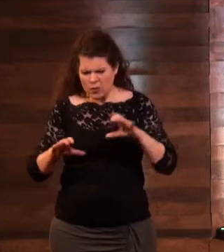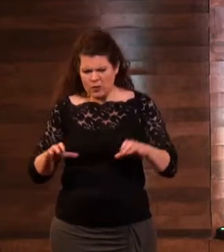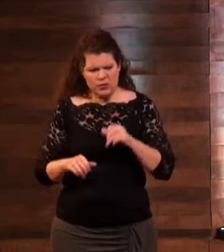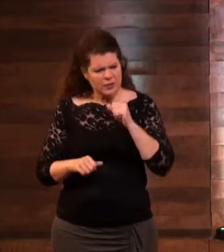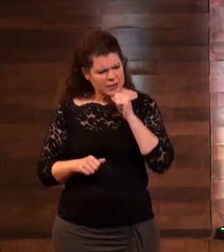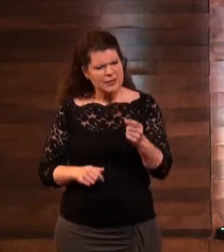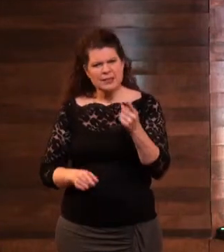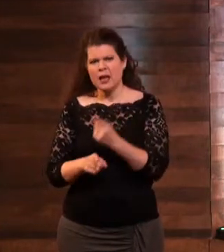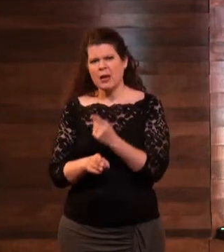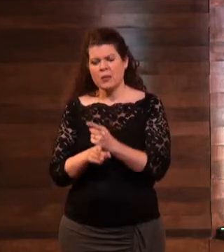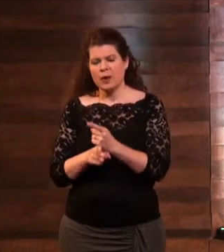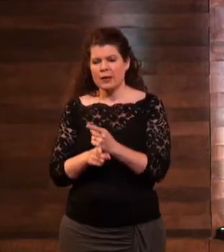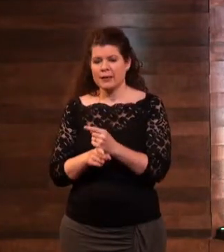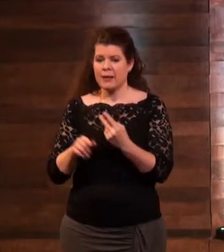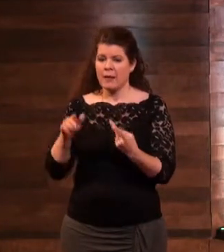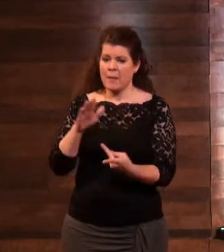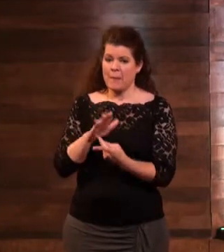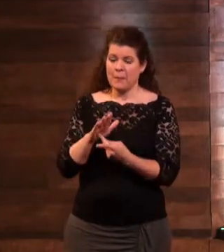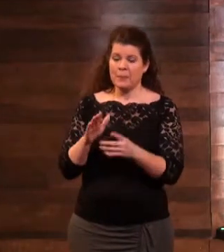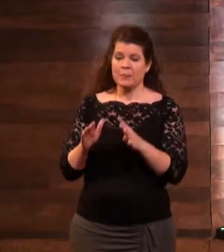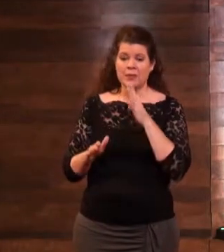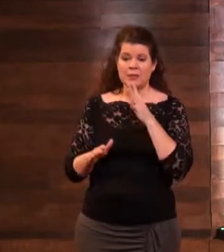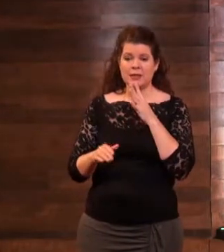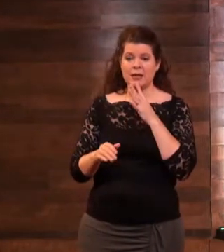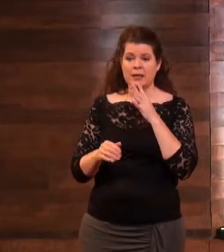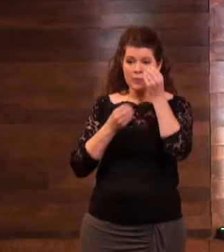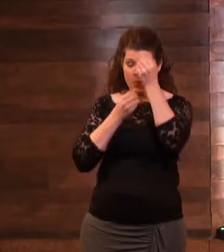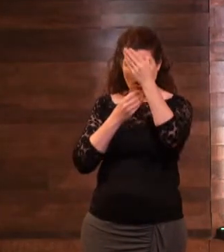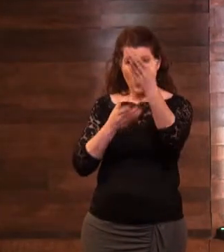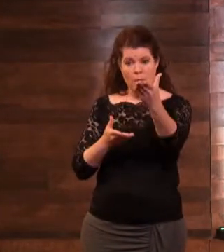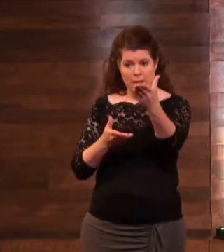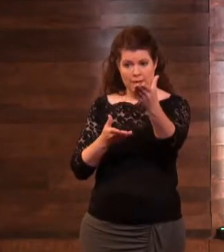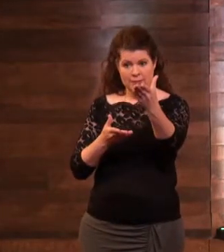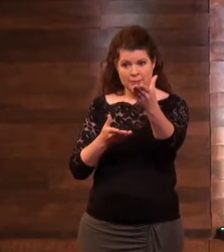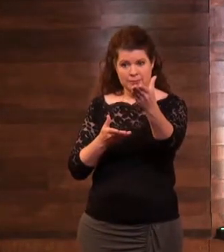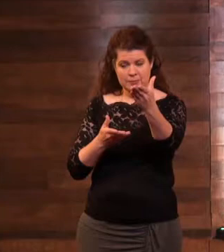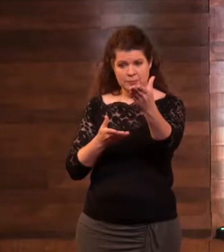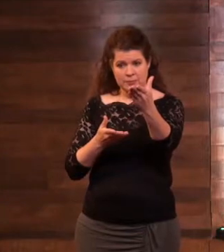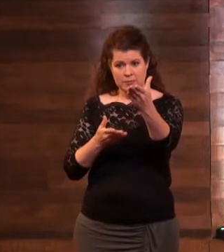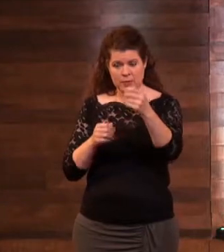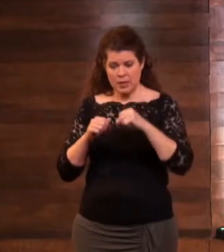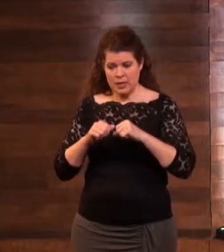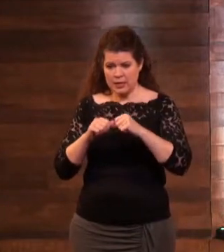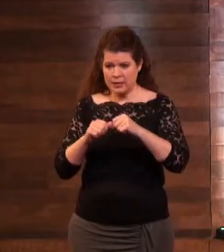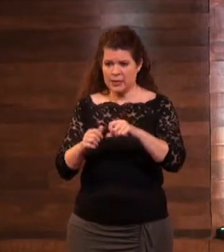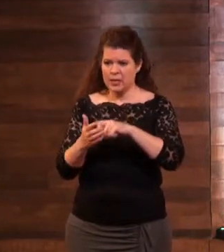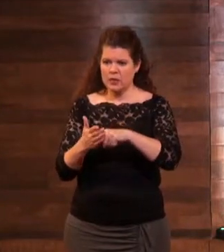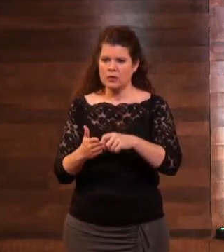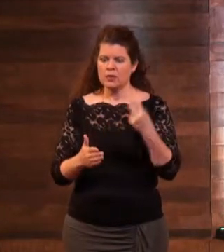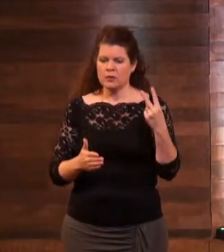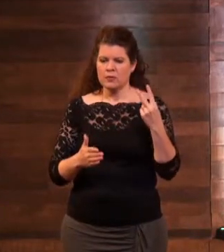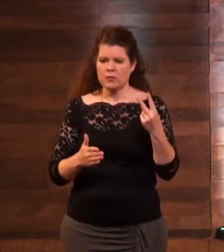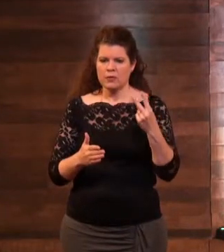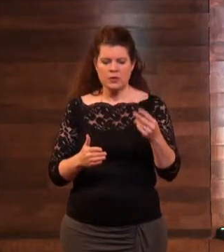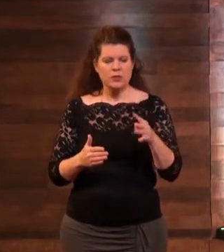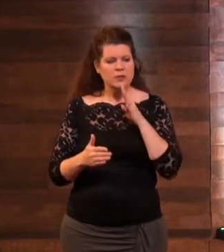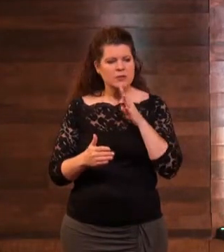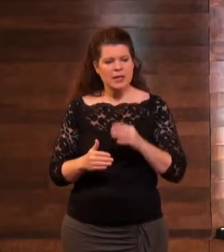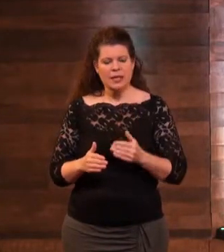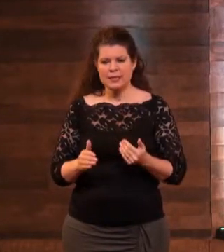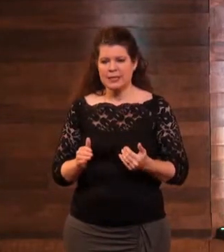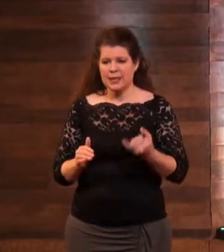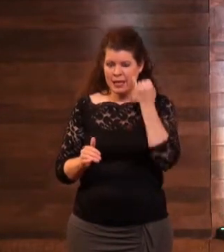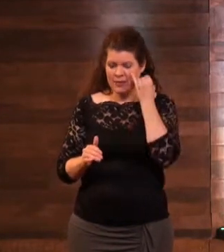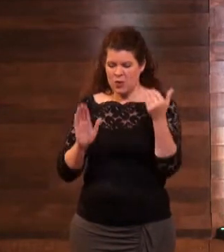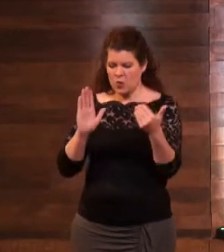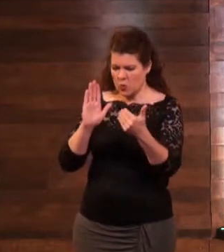obey them. He goes on in verse 2 to say, therefore, whoever resists the authorities resists what God has appointed, and those who